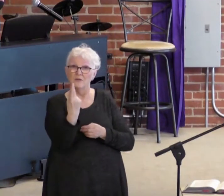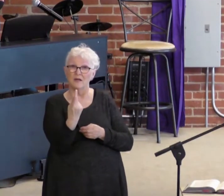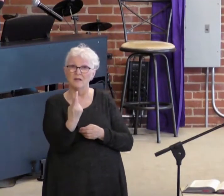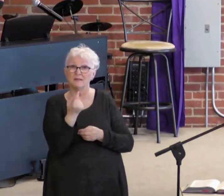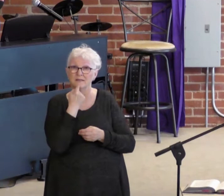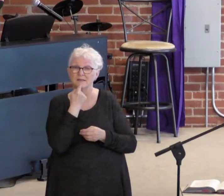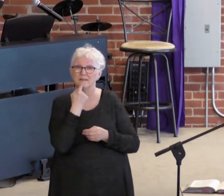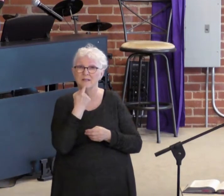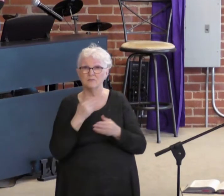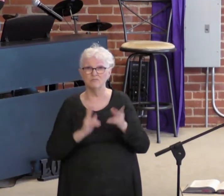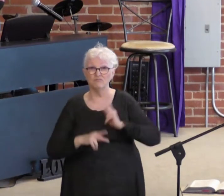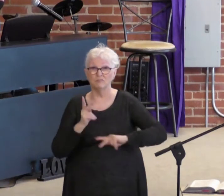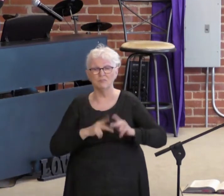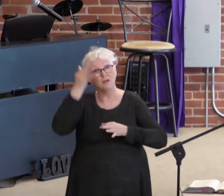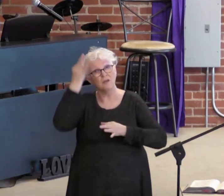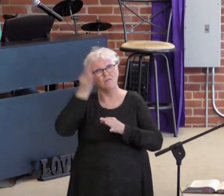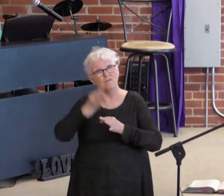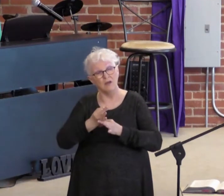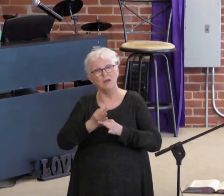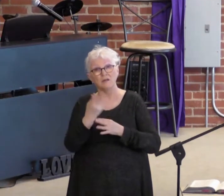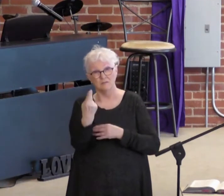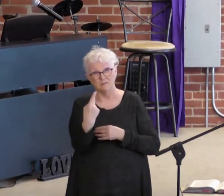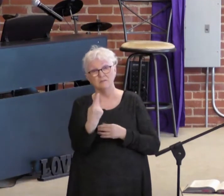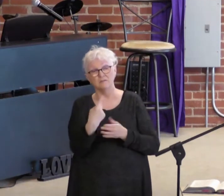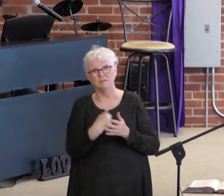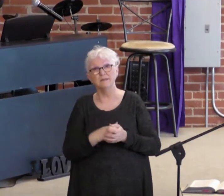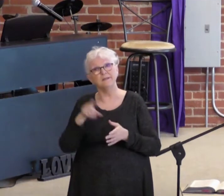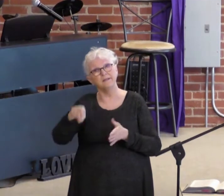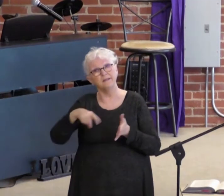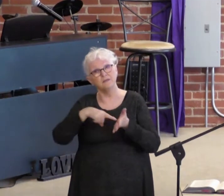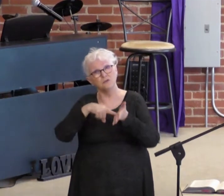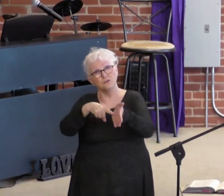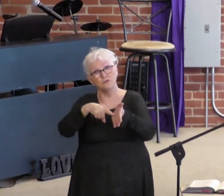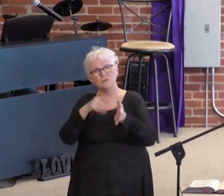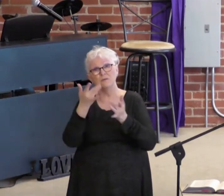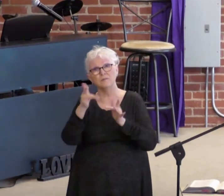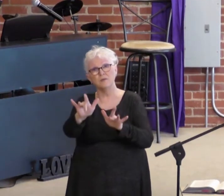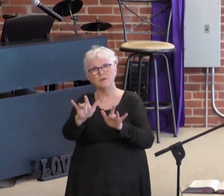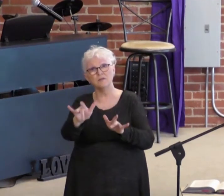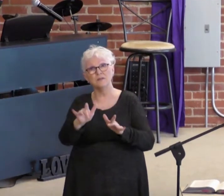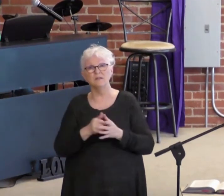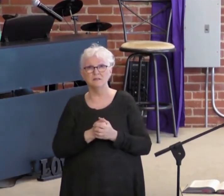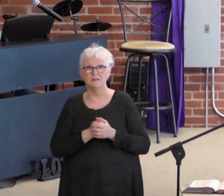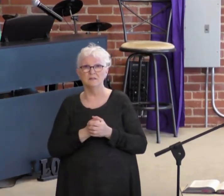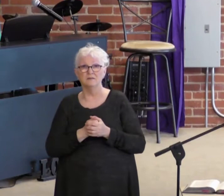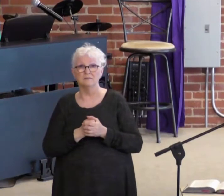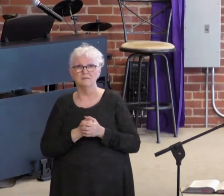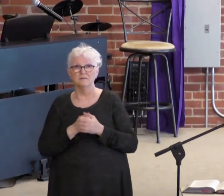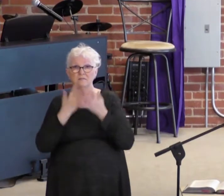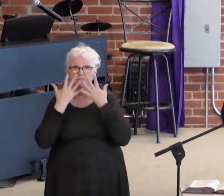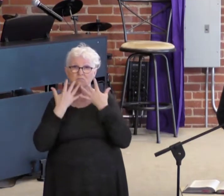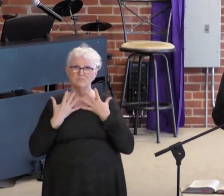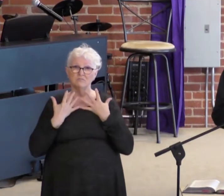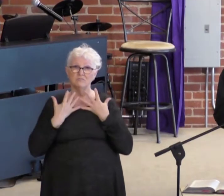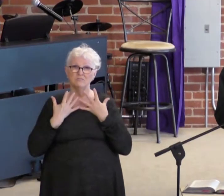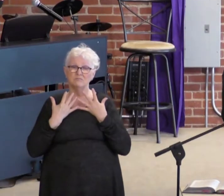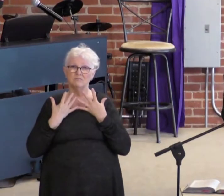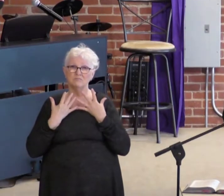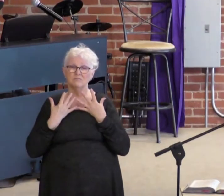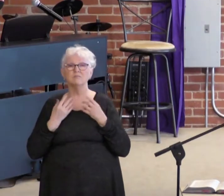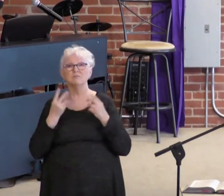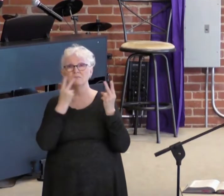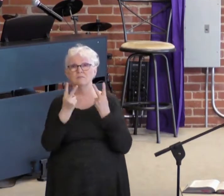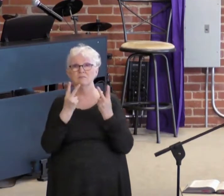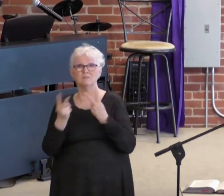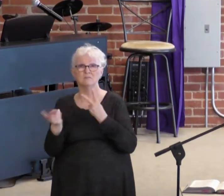people of faith, need to show mercy. Sadly, I've witnessed it over and over, and I'm sure